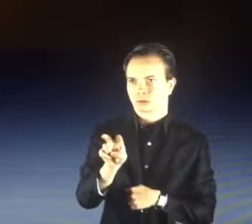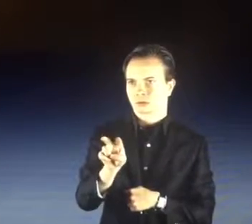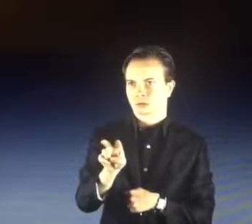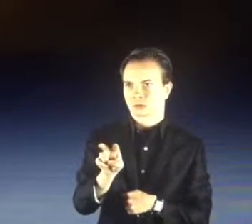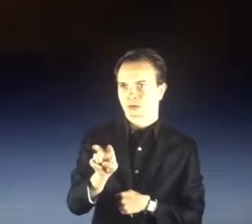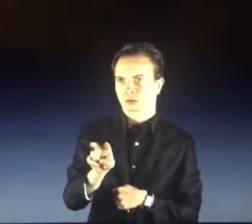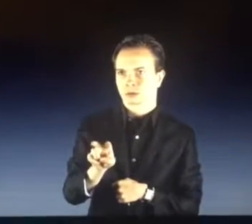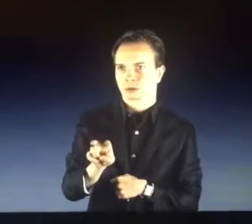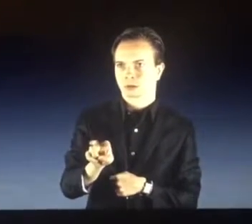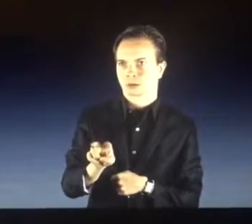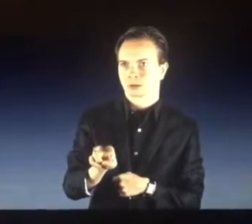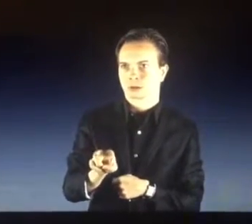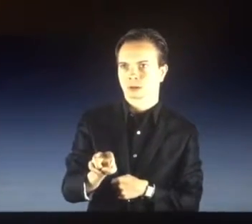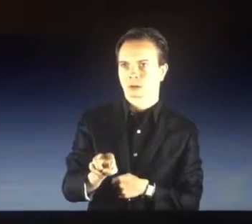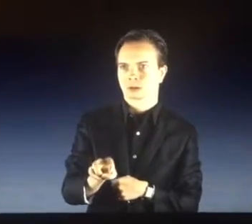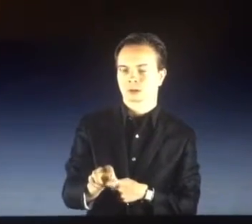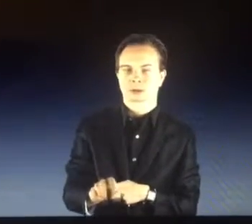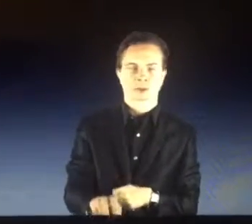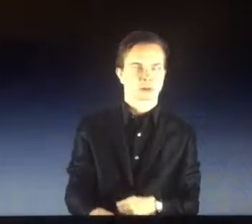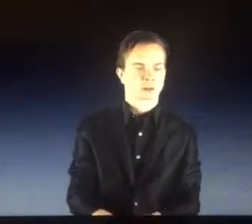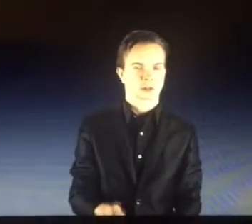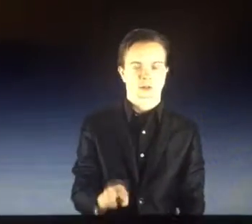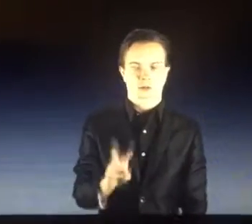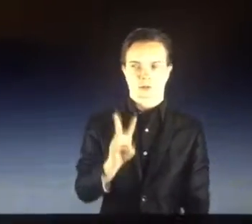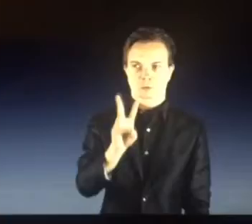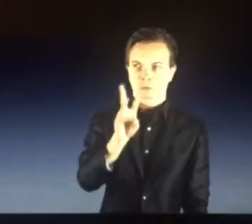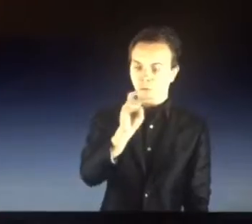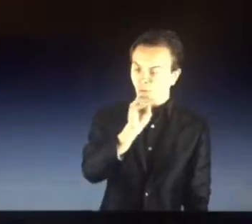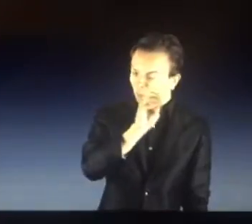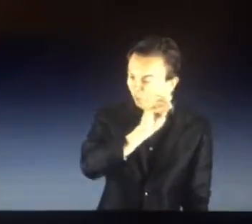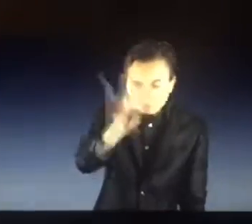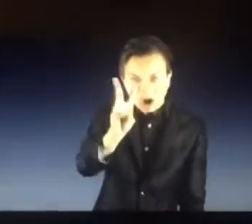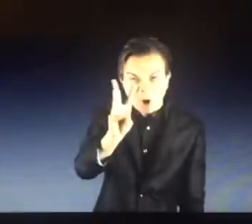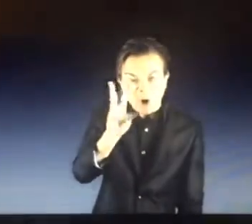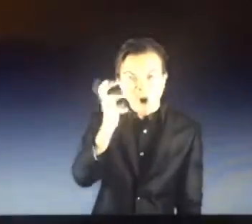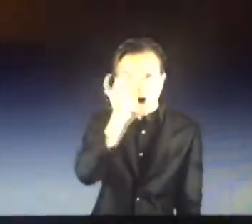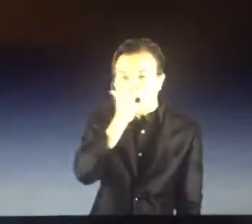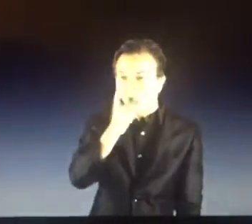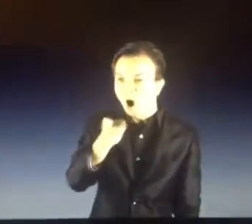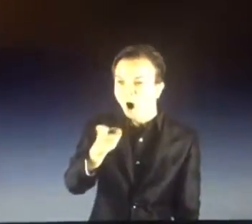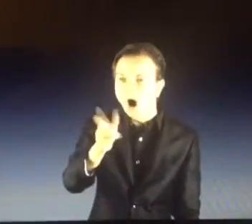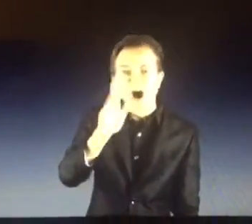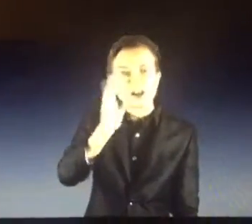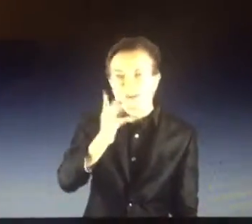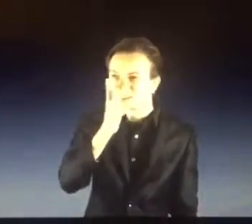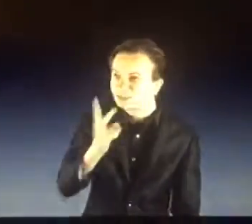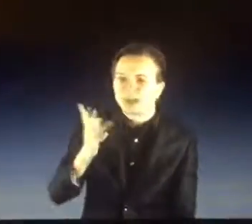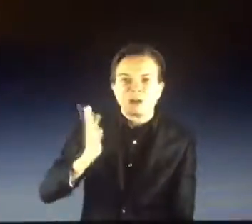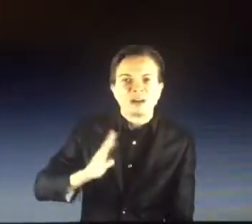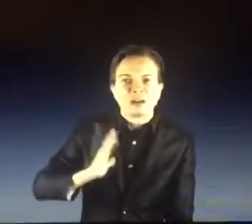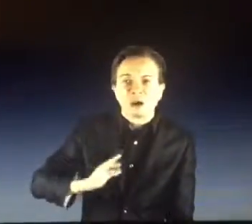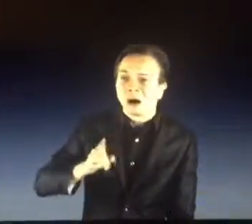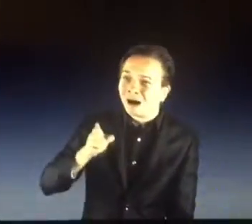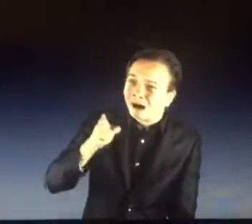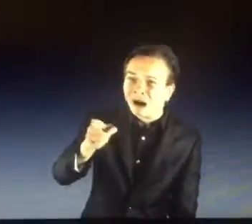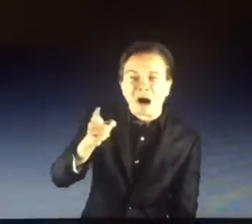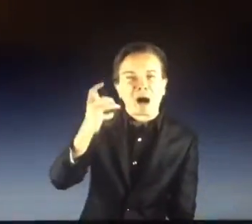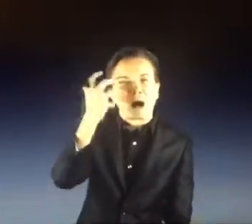and just starts interpreting. And you're just sitting there and awestruck, like you've never